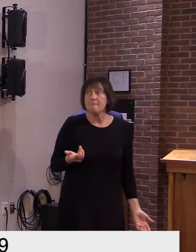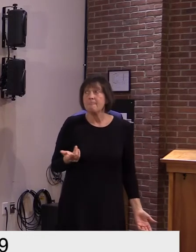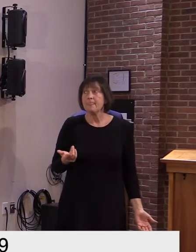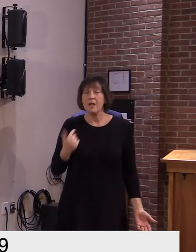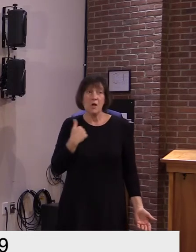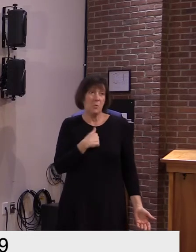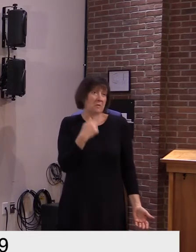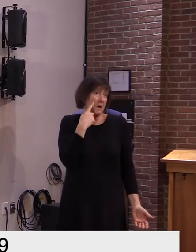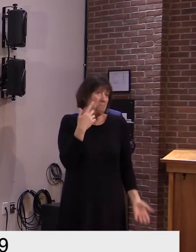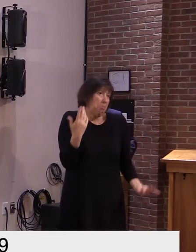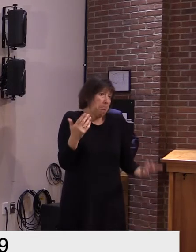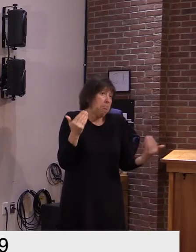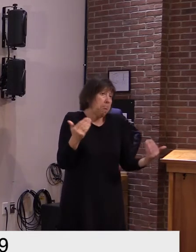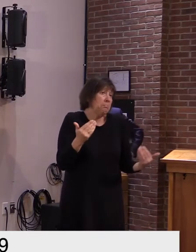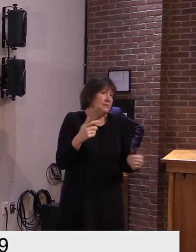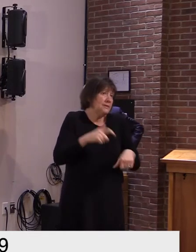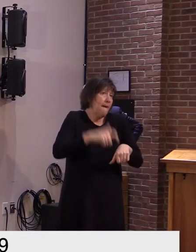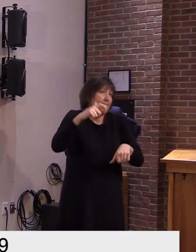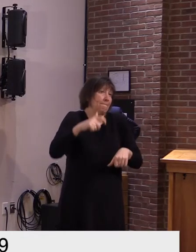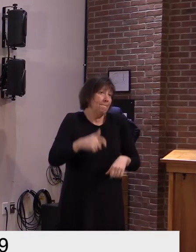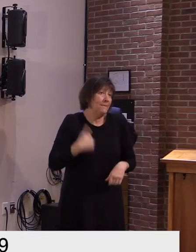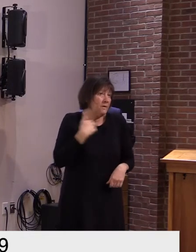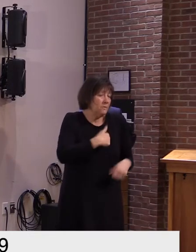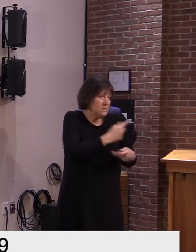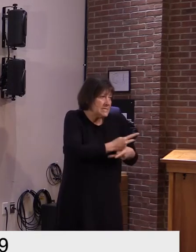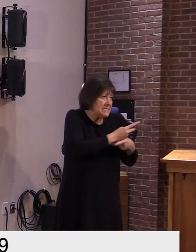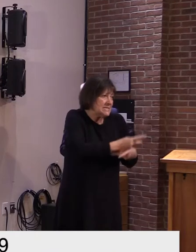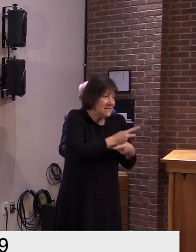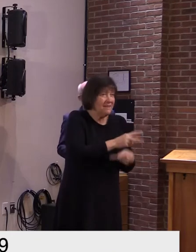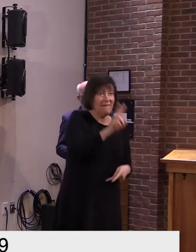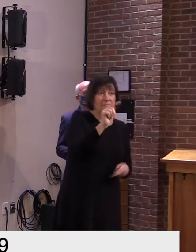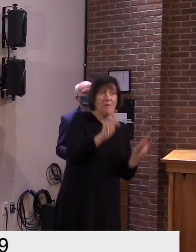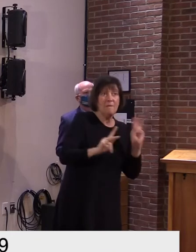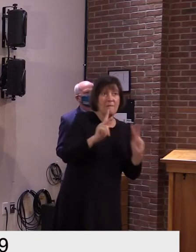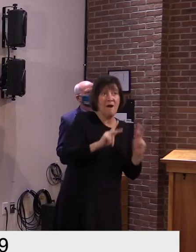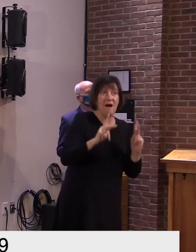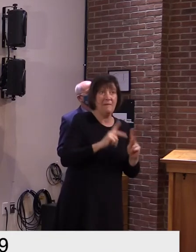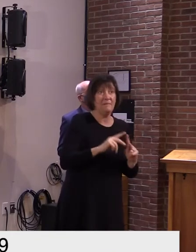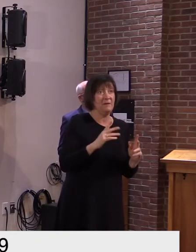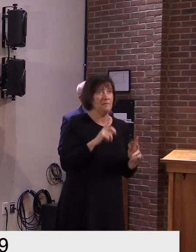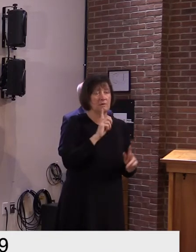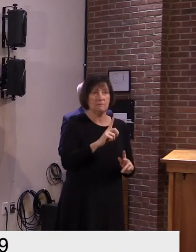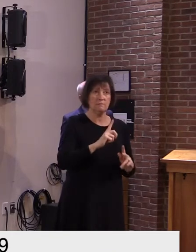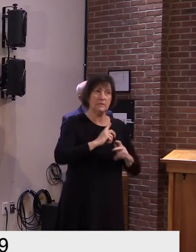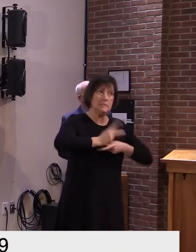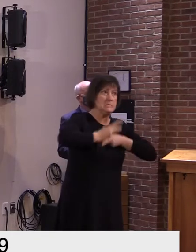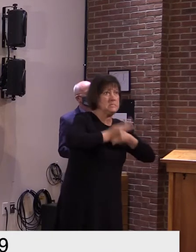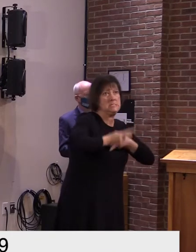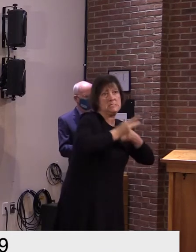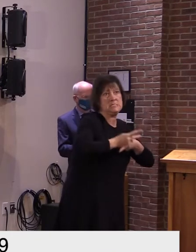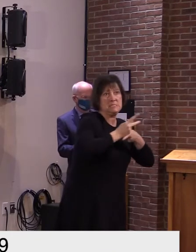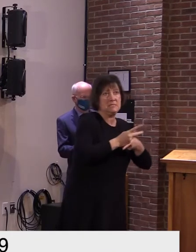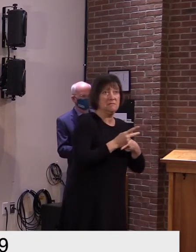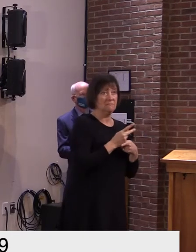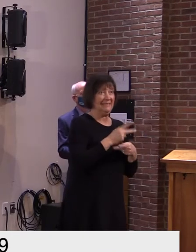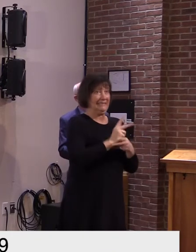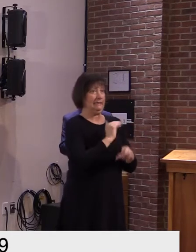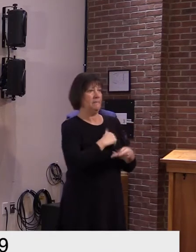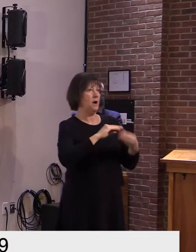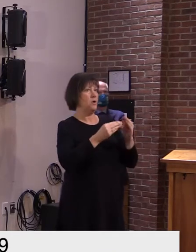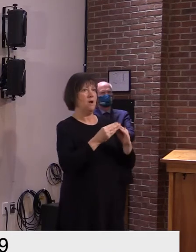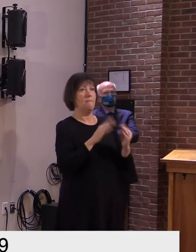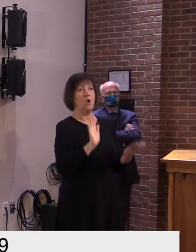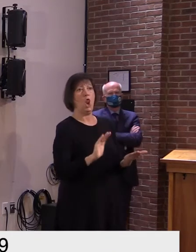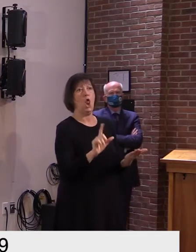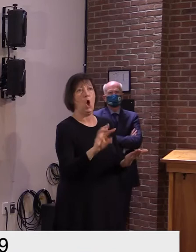we thought it was time. You know, we paid, you know, Vermonters have paid dearly to be in the position we're in today. And